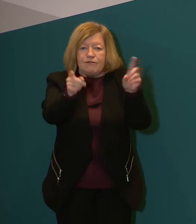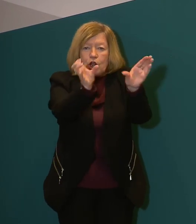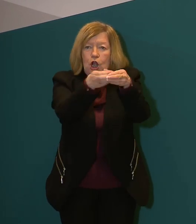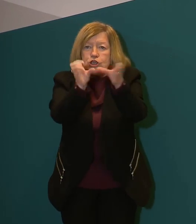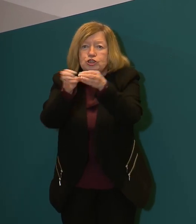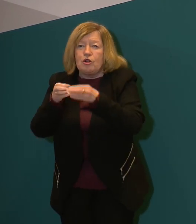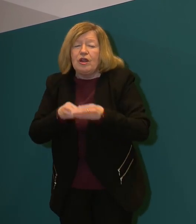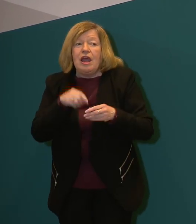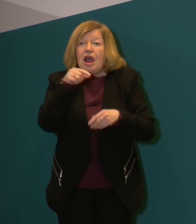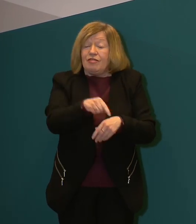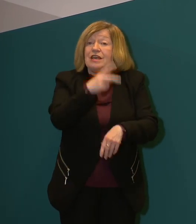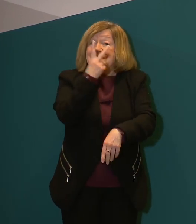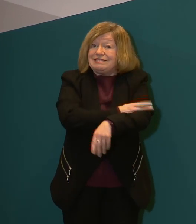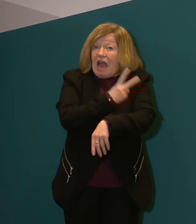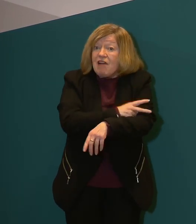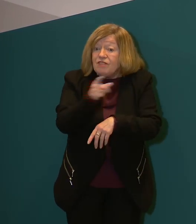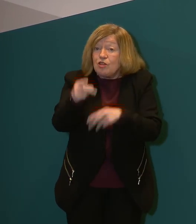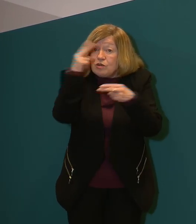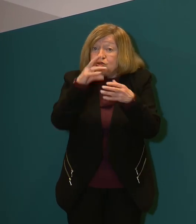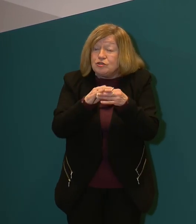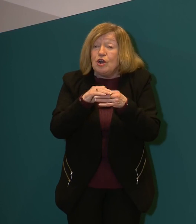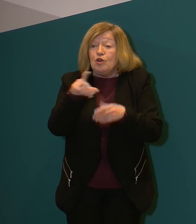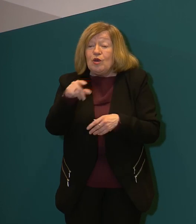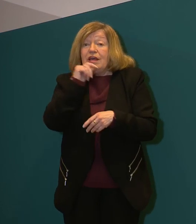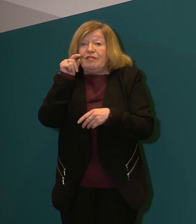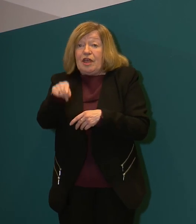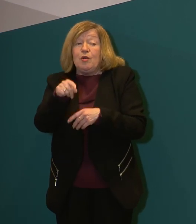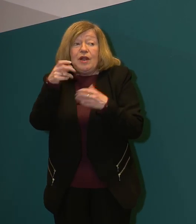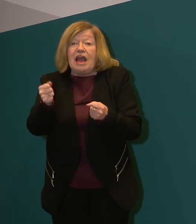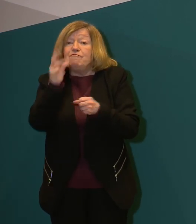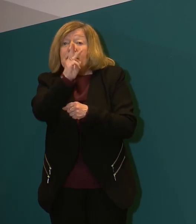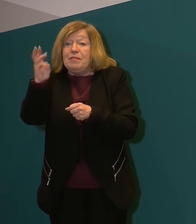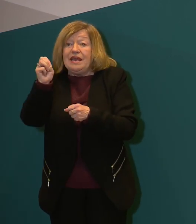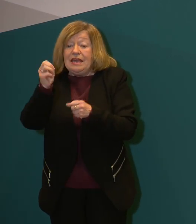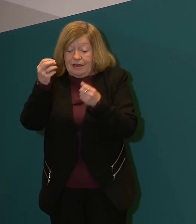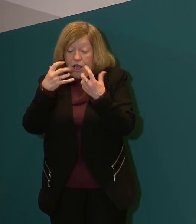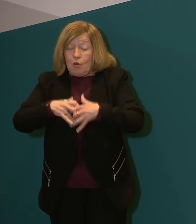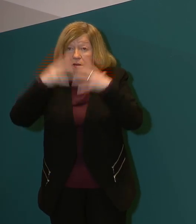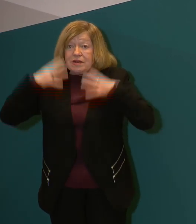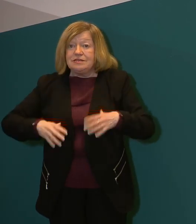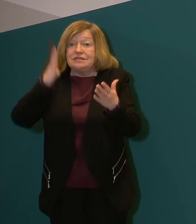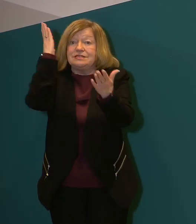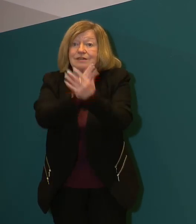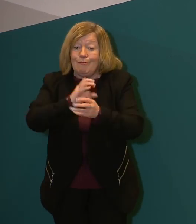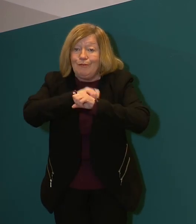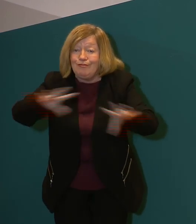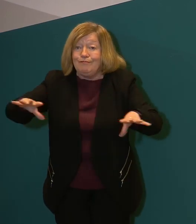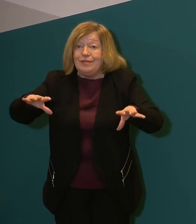wondering, regarding staff in those nursing homes, are you guaranteeing that they'll get PPE equipment, for instance, to stop the spread of the virus?